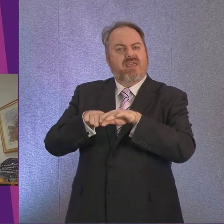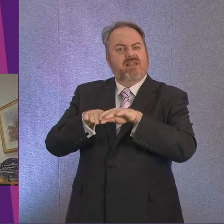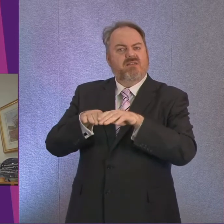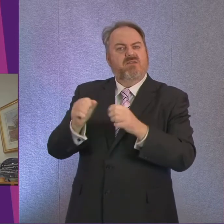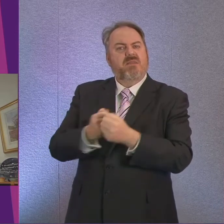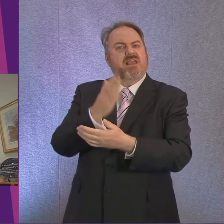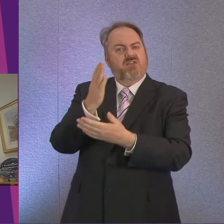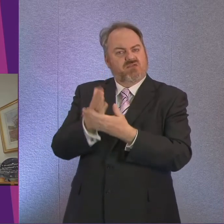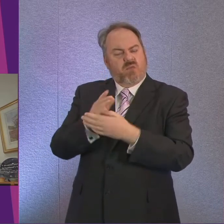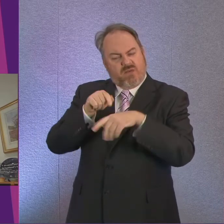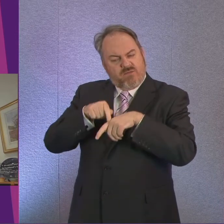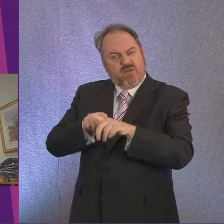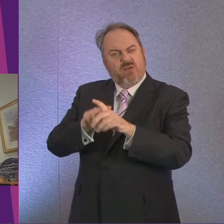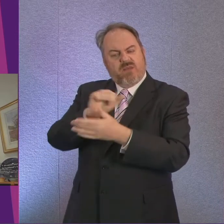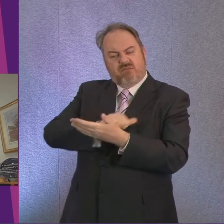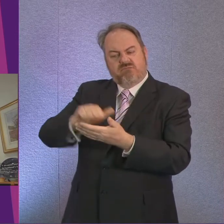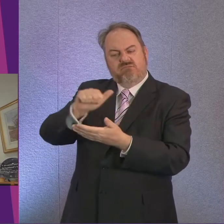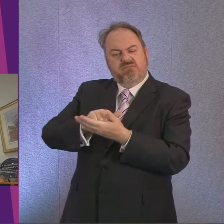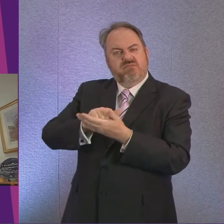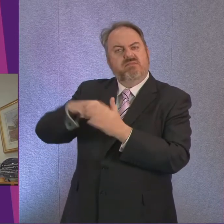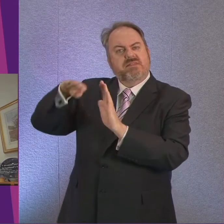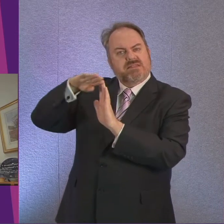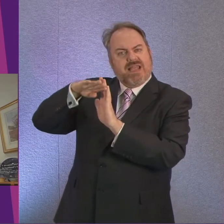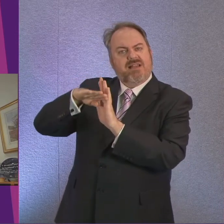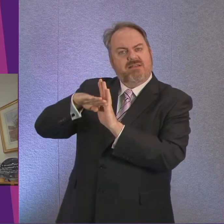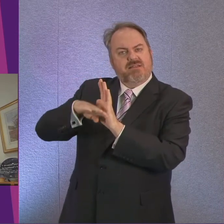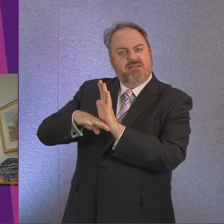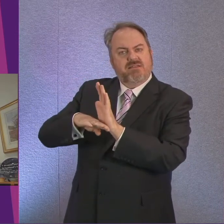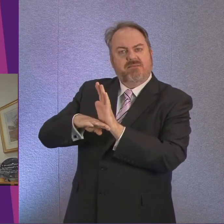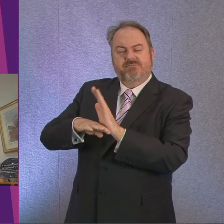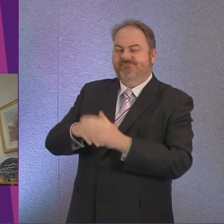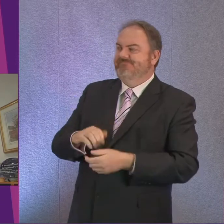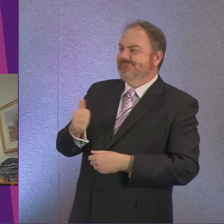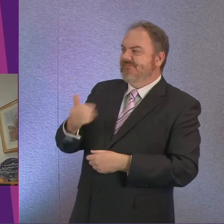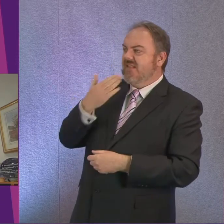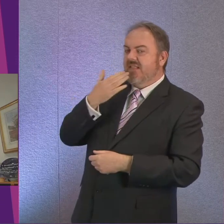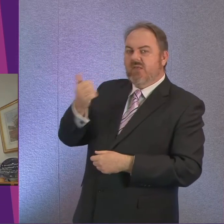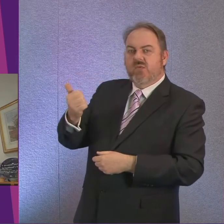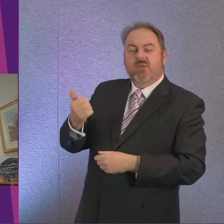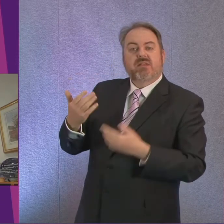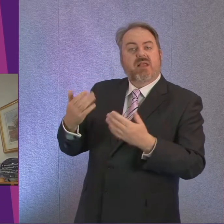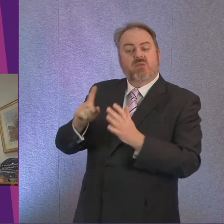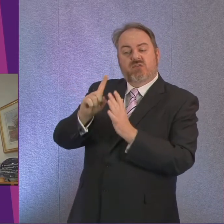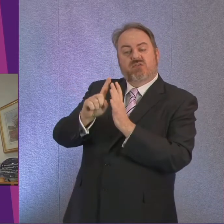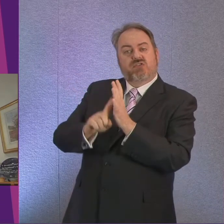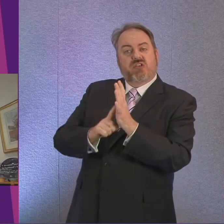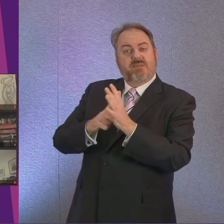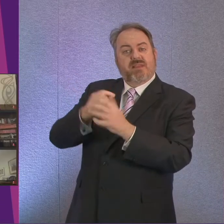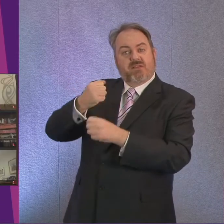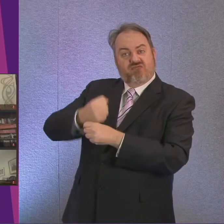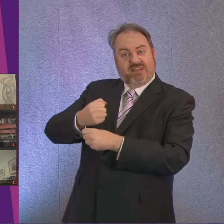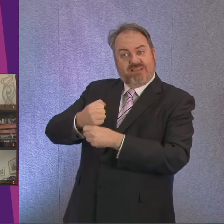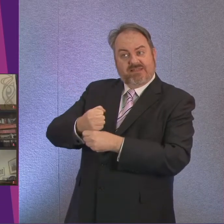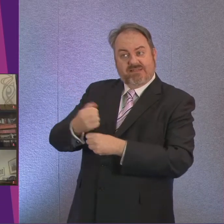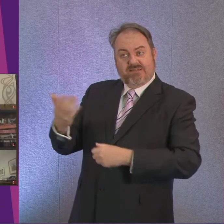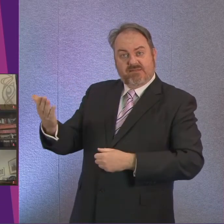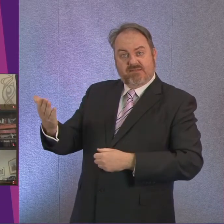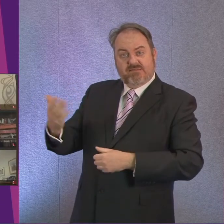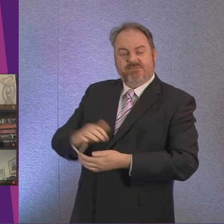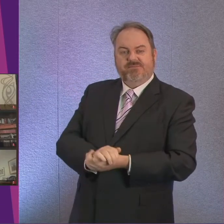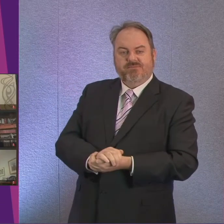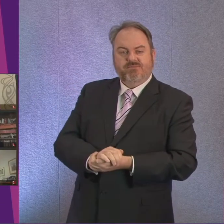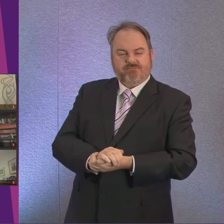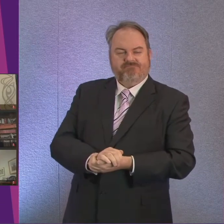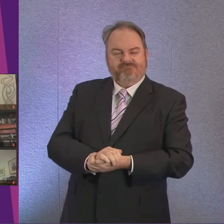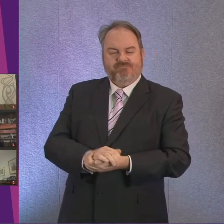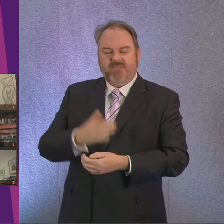national examination system. Thank you very much. Jamie Green, to be followed by Ian Gray. Jamie Green. Thank